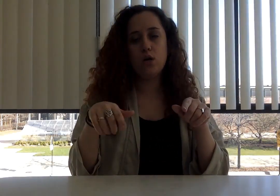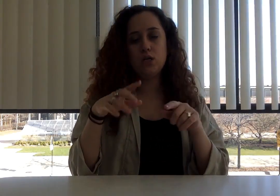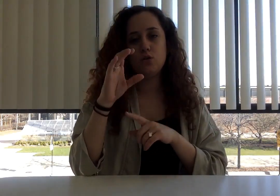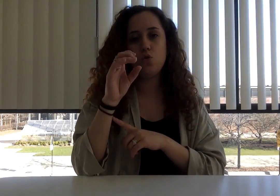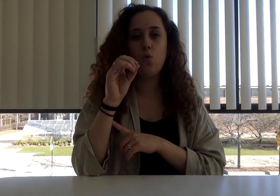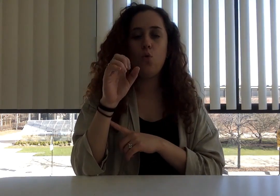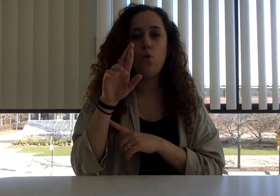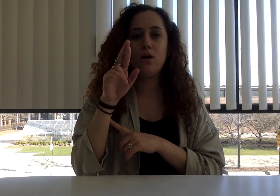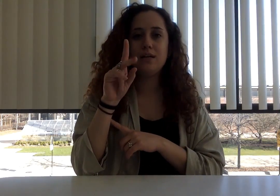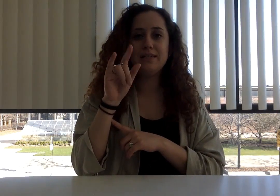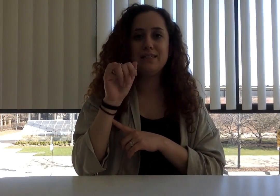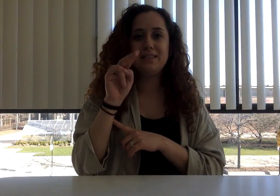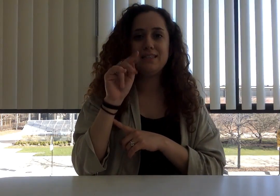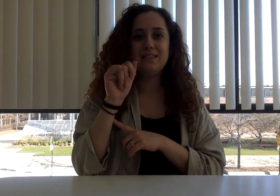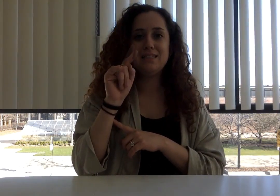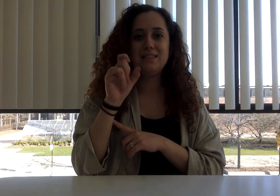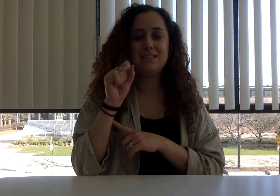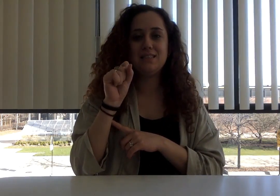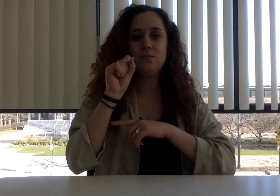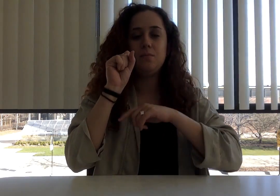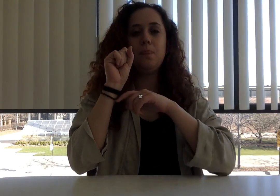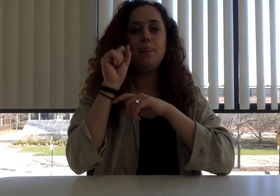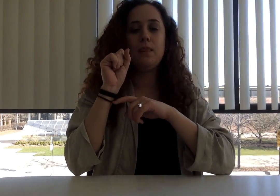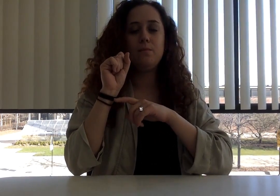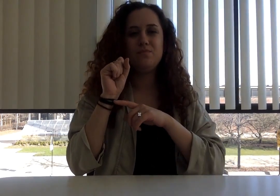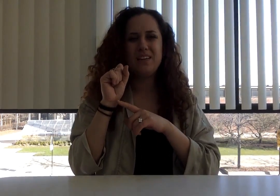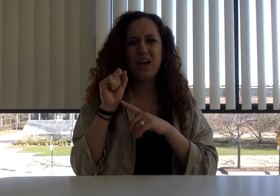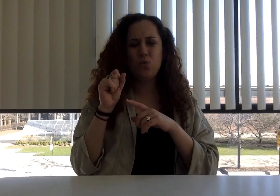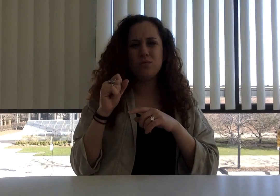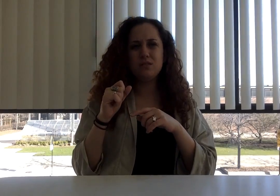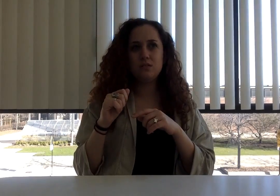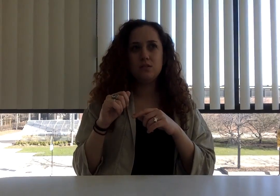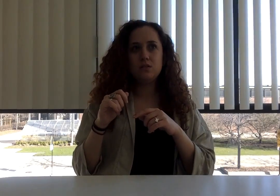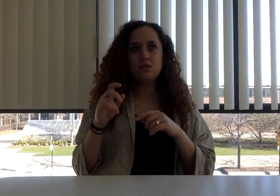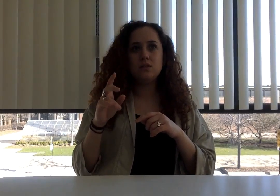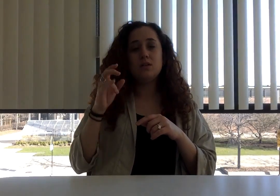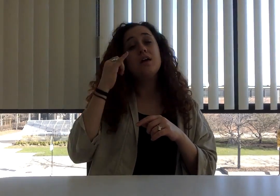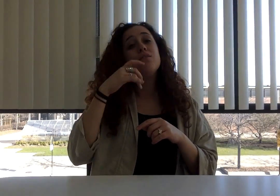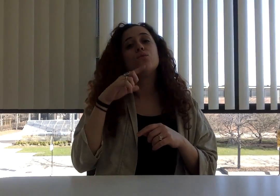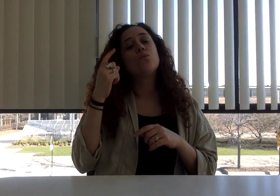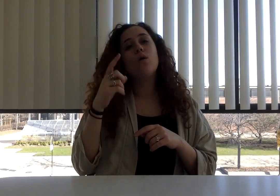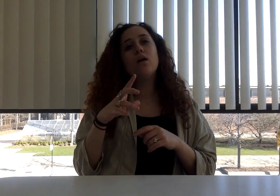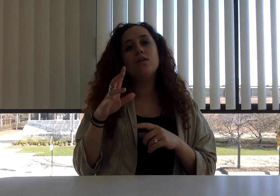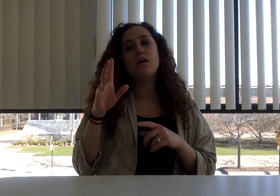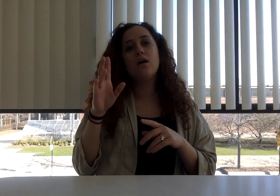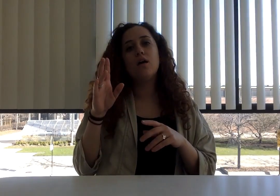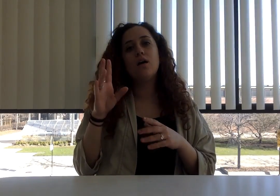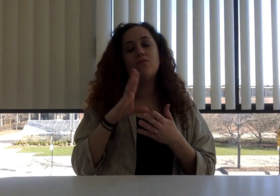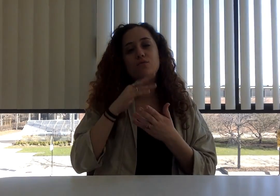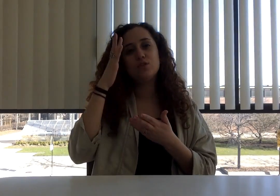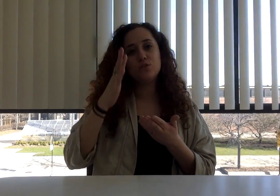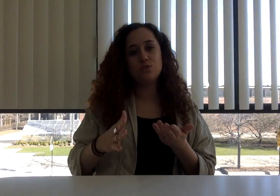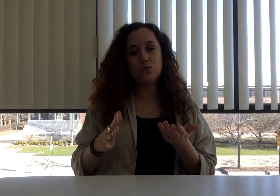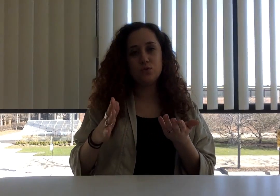students that solved it algebraically correctly, I just drew arrows up because everything matched. That was a